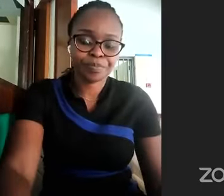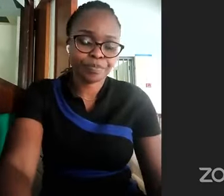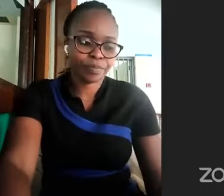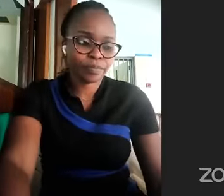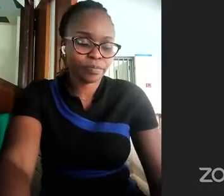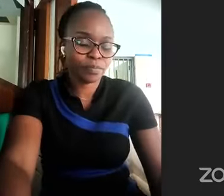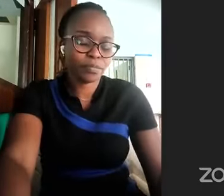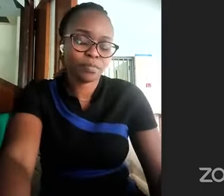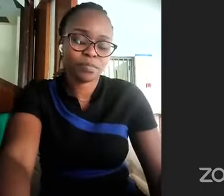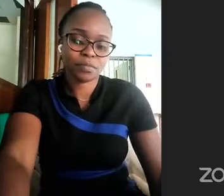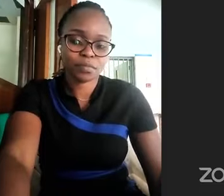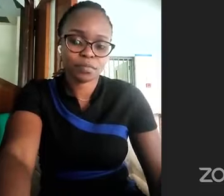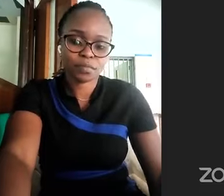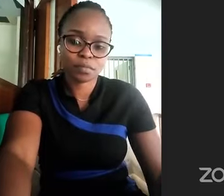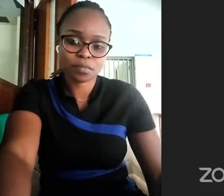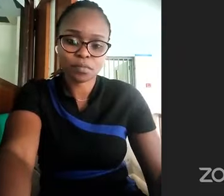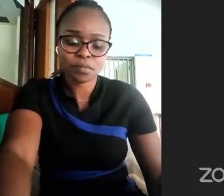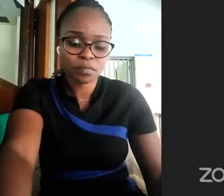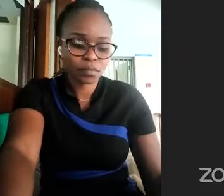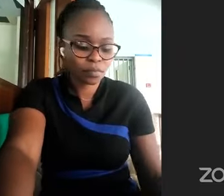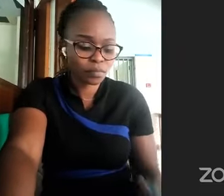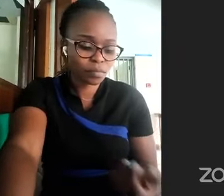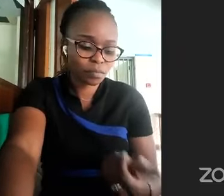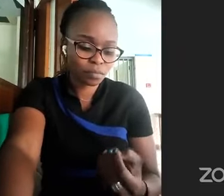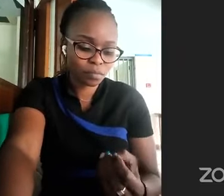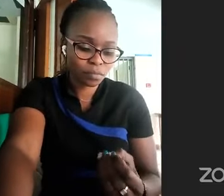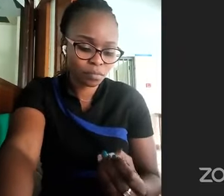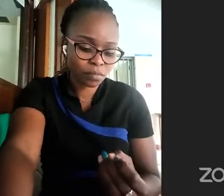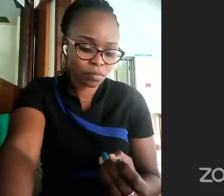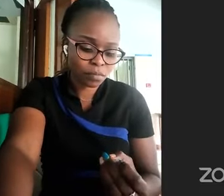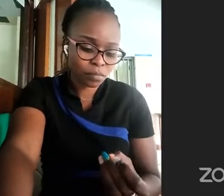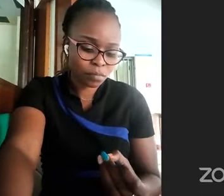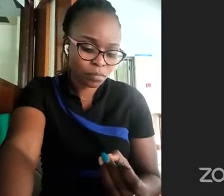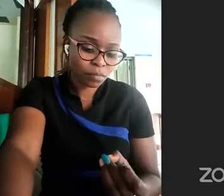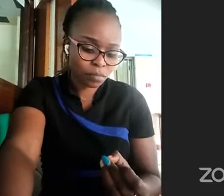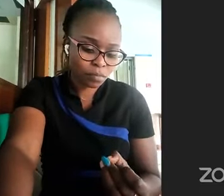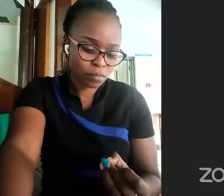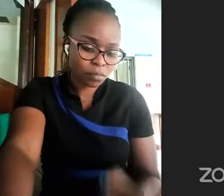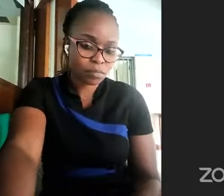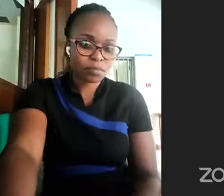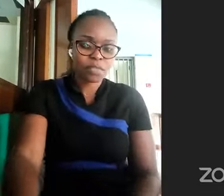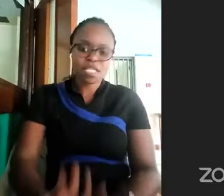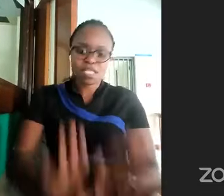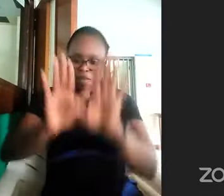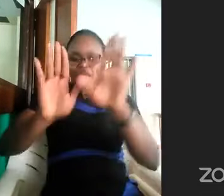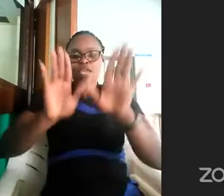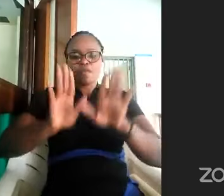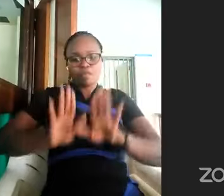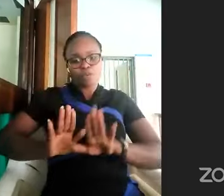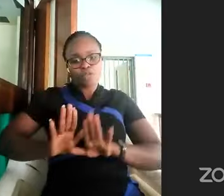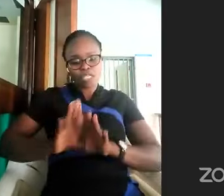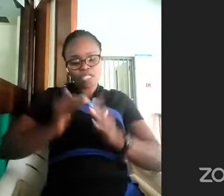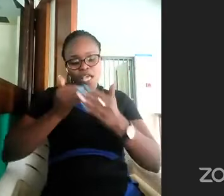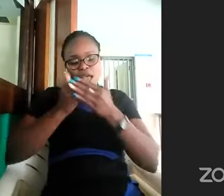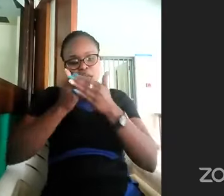of the terminologies we should actually understand before we start our presentations, because we feel demeaned